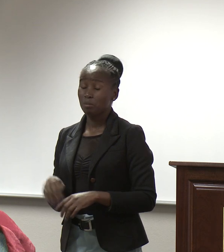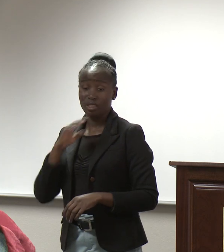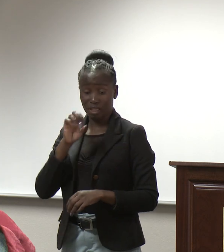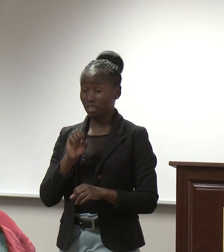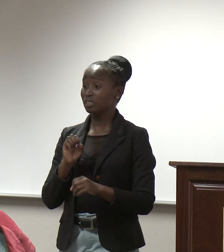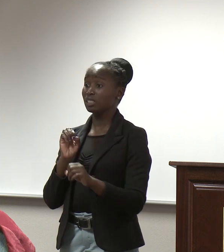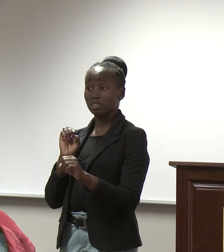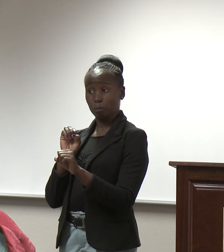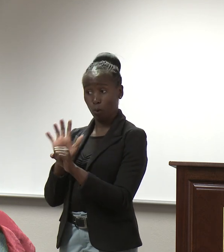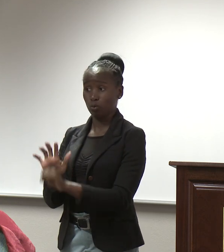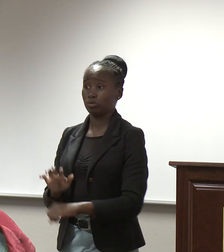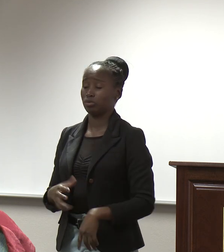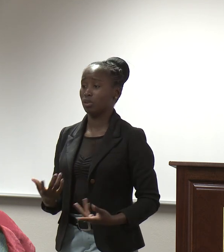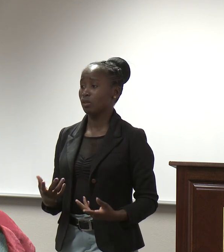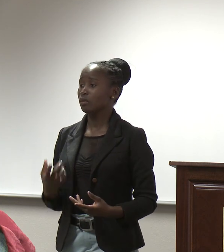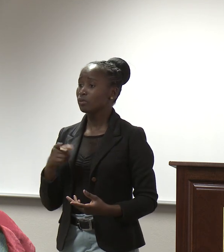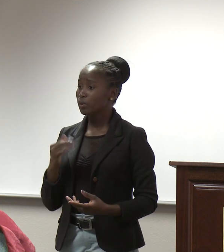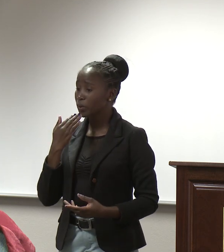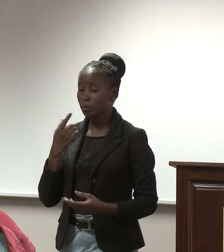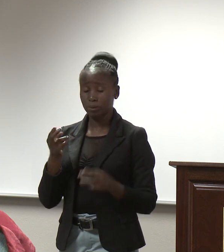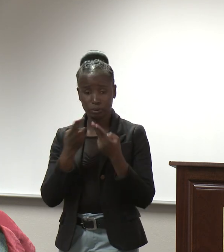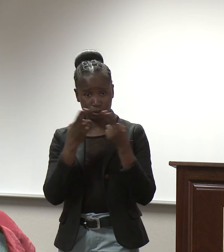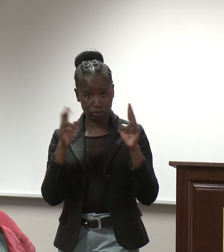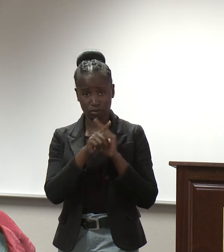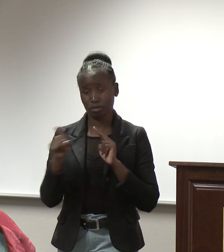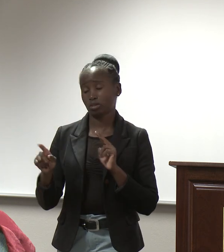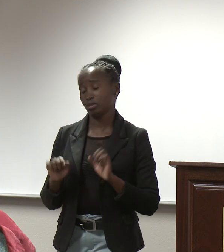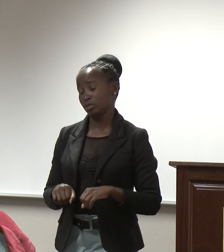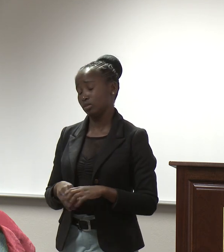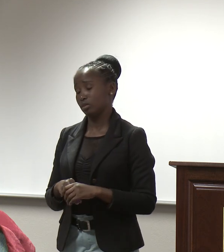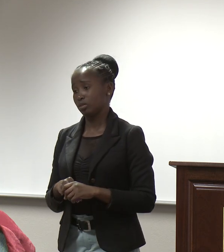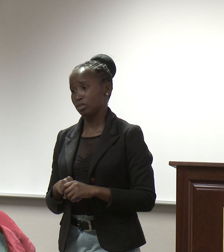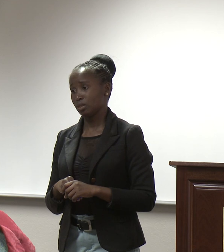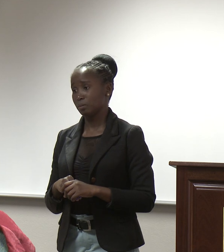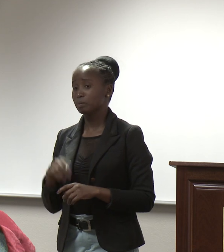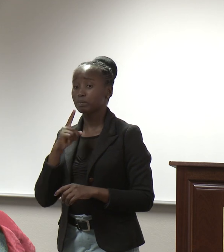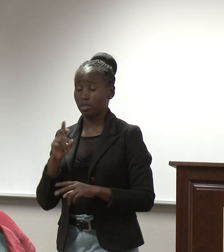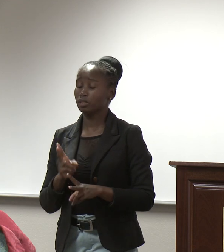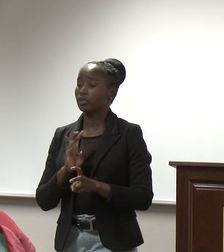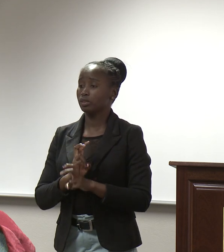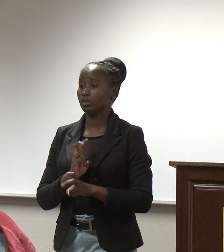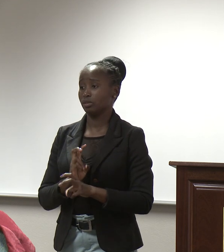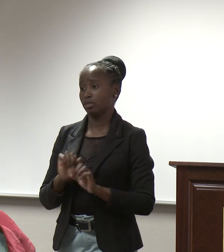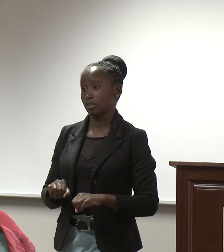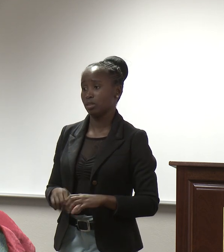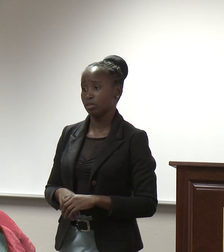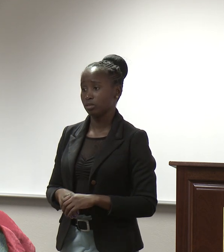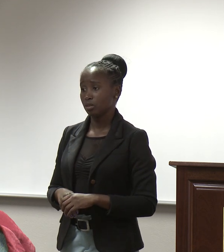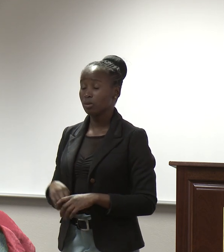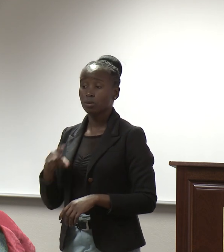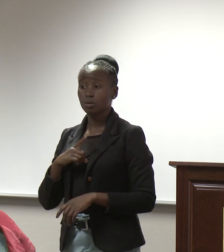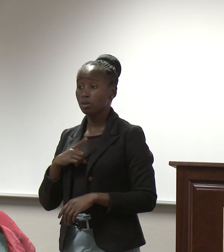exposure that the university is really dealing with so difficult, because many people really don't